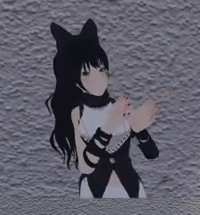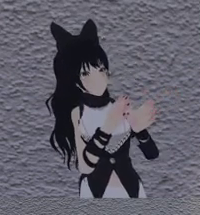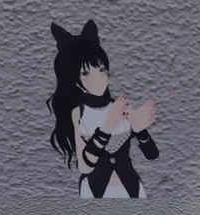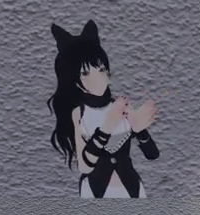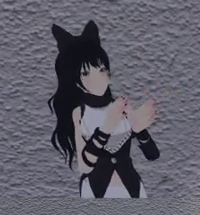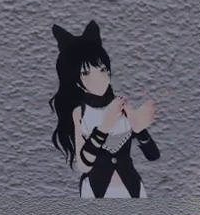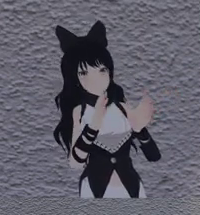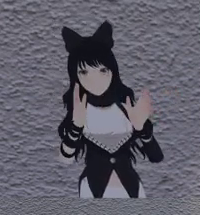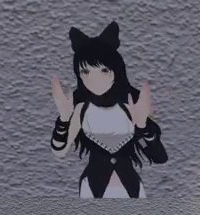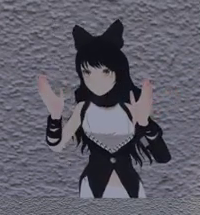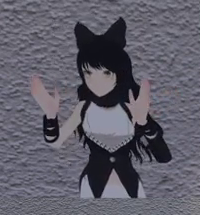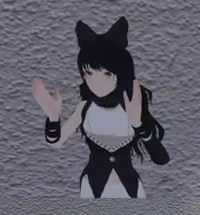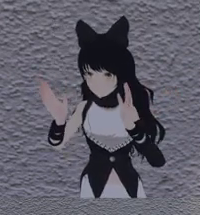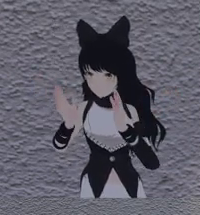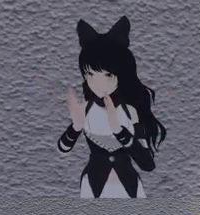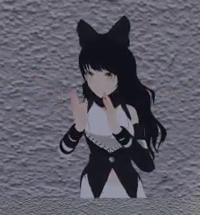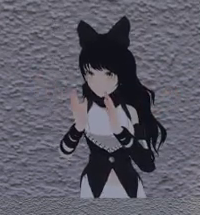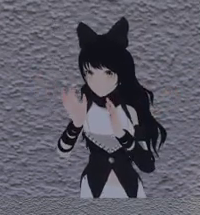Small.